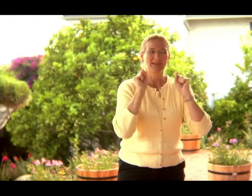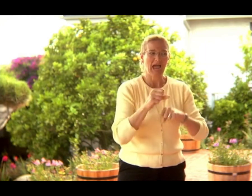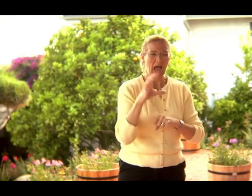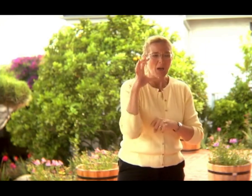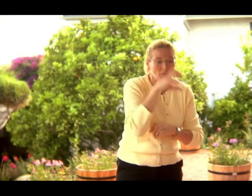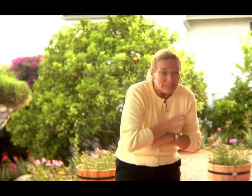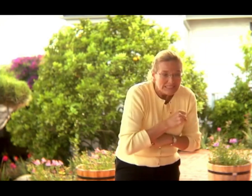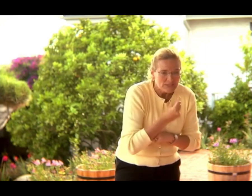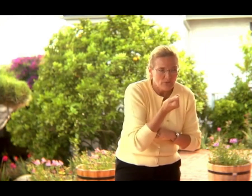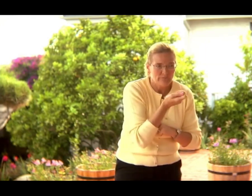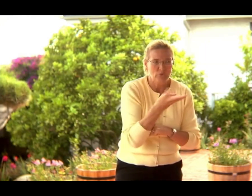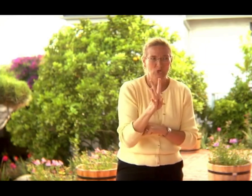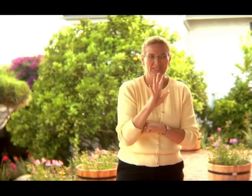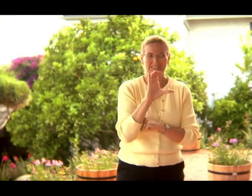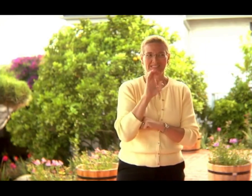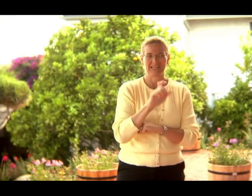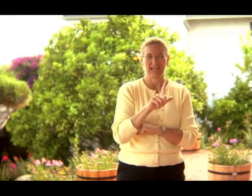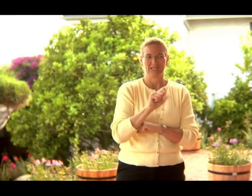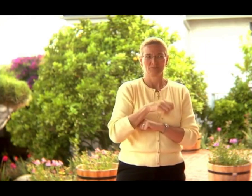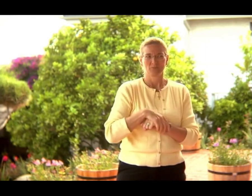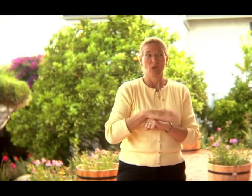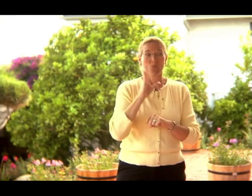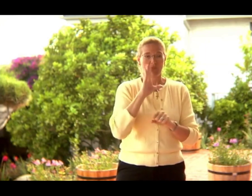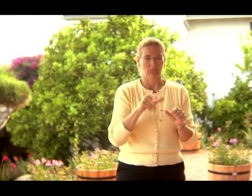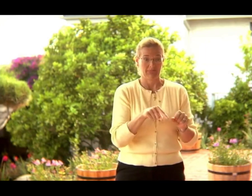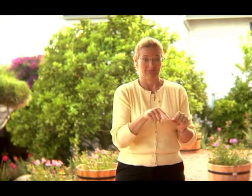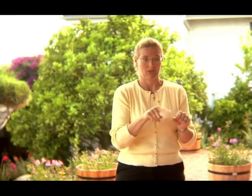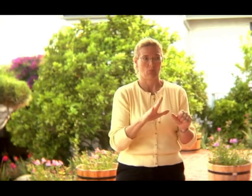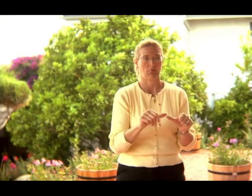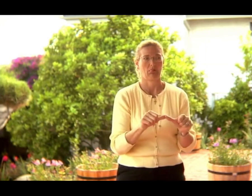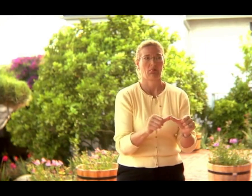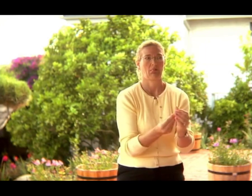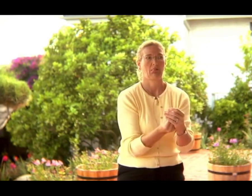However, sometimes a few cells are missed and will continue to grow.